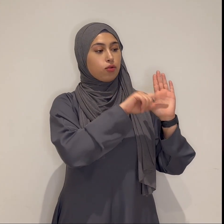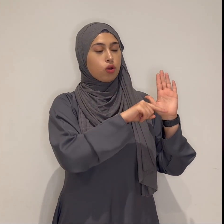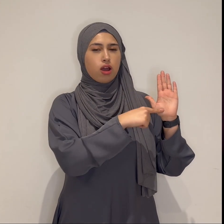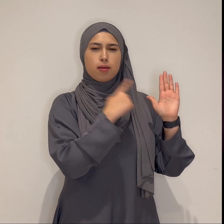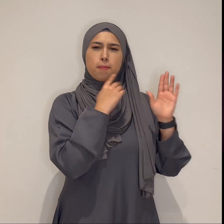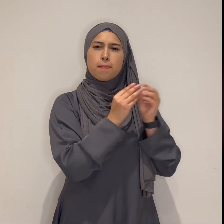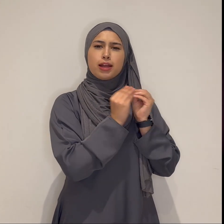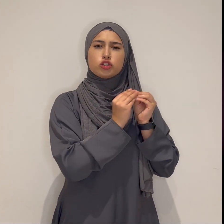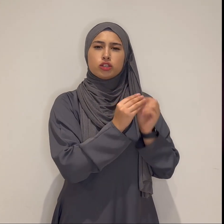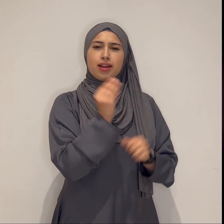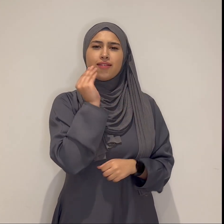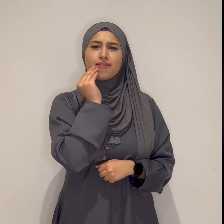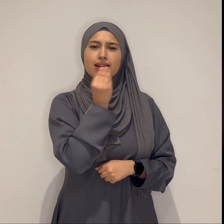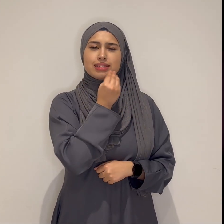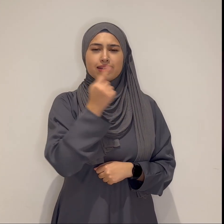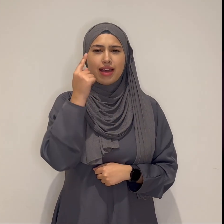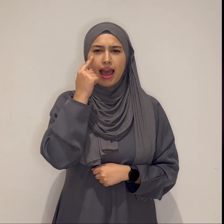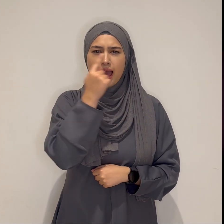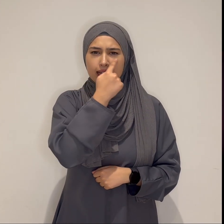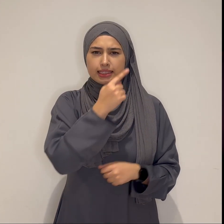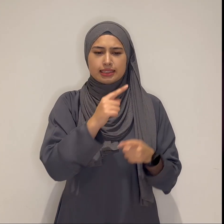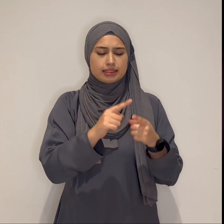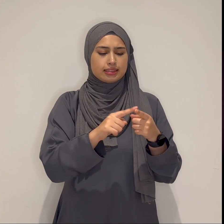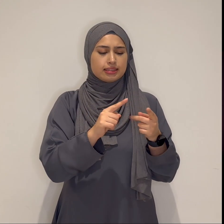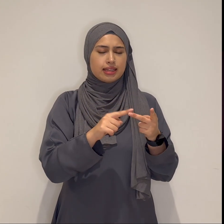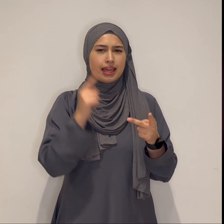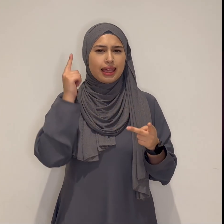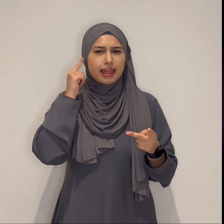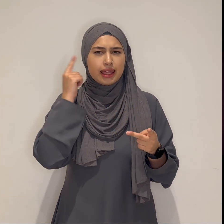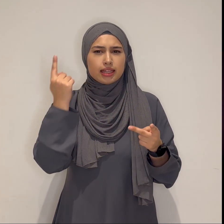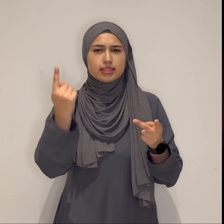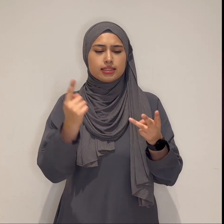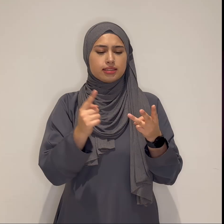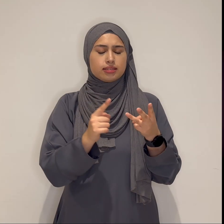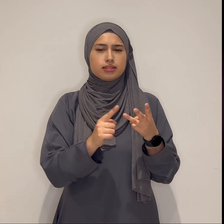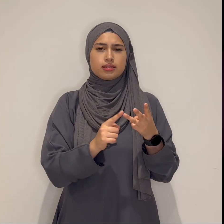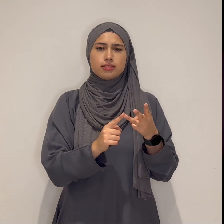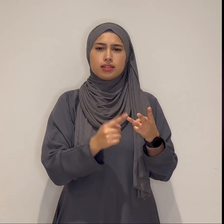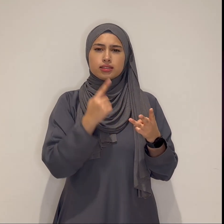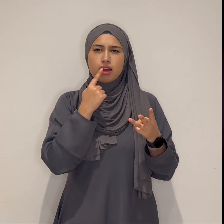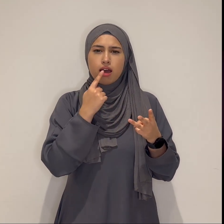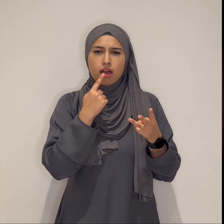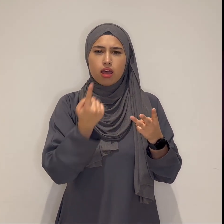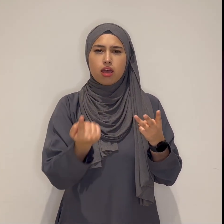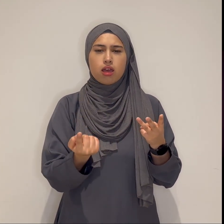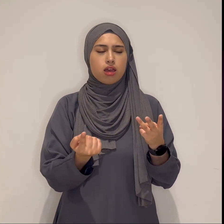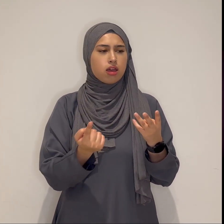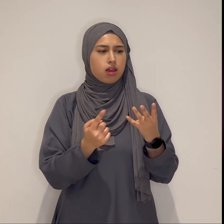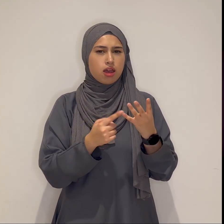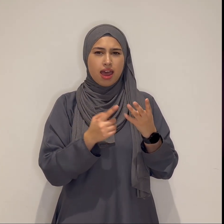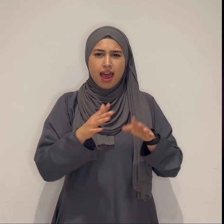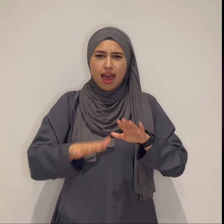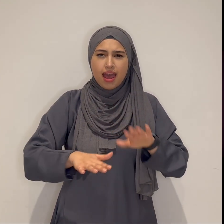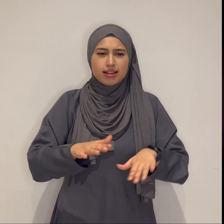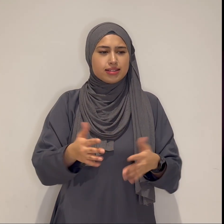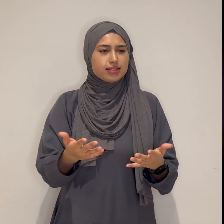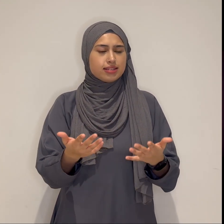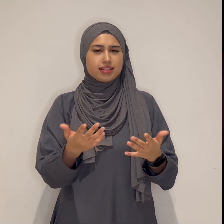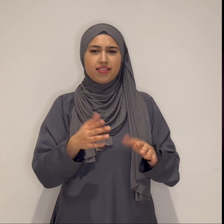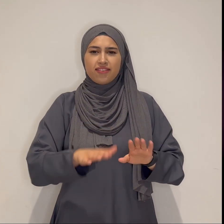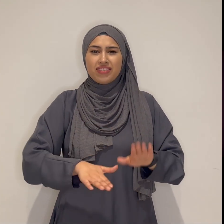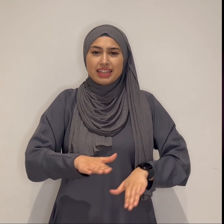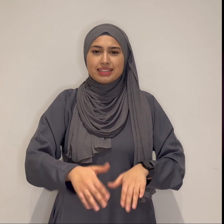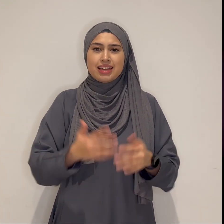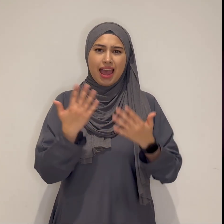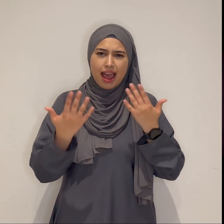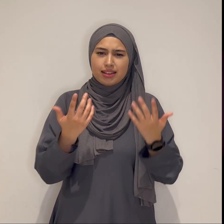The fuqaha mentioned fasting of the eyes, fasting of the ears, fasting of the tongues, fasting